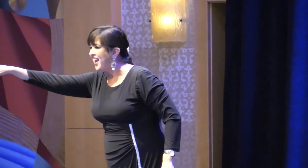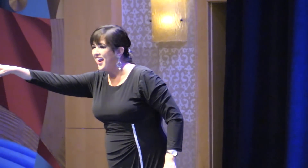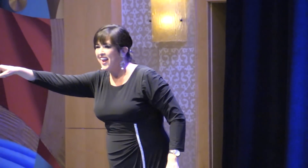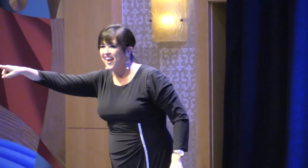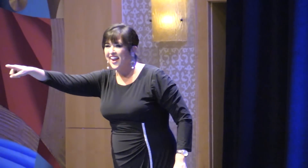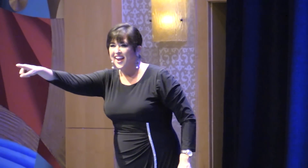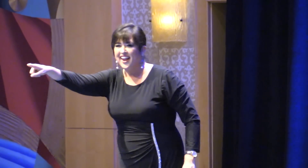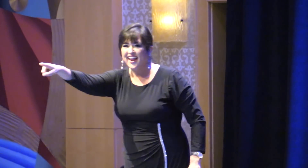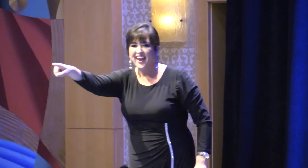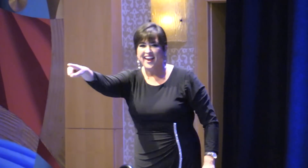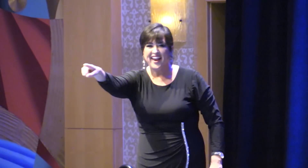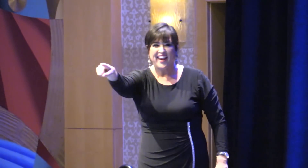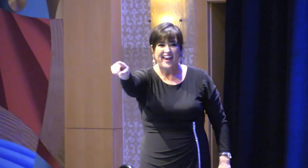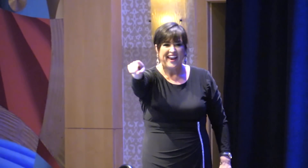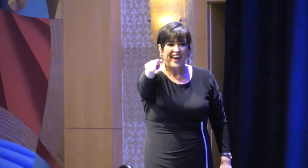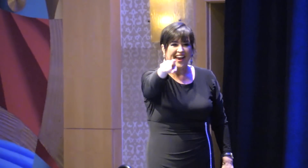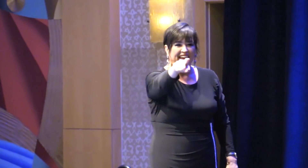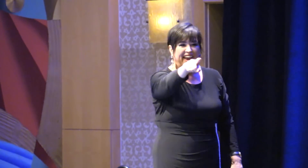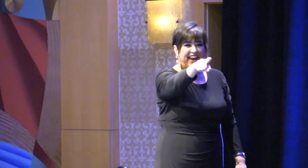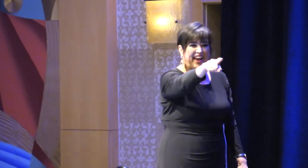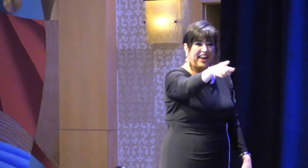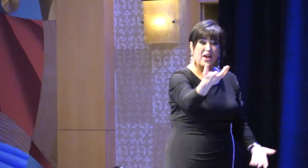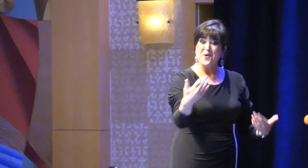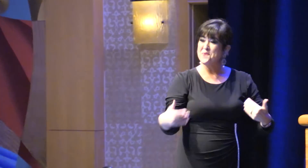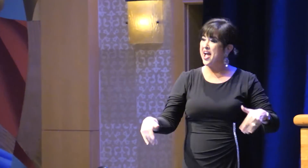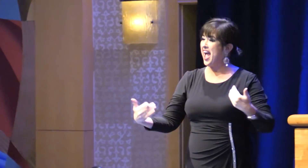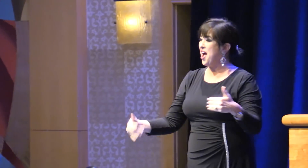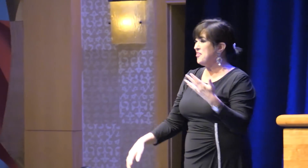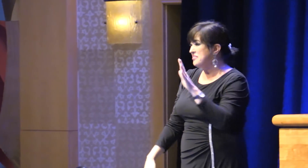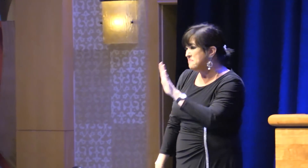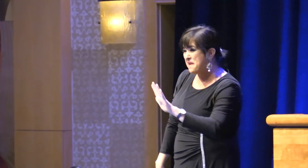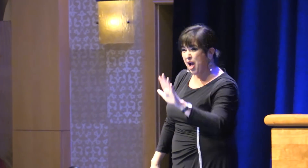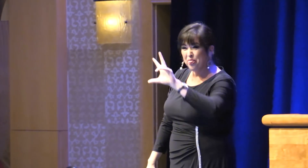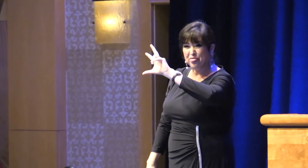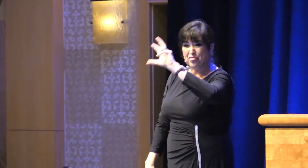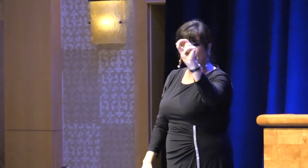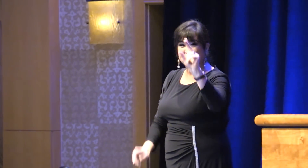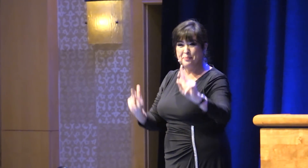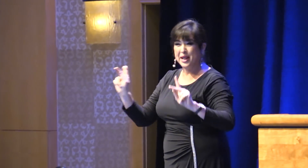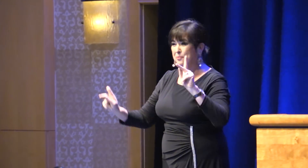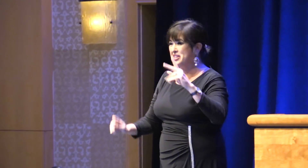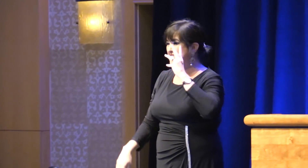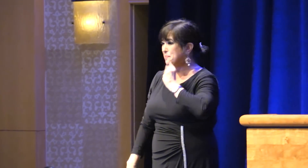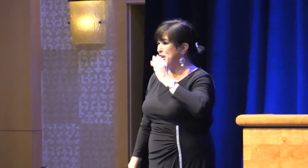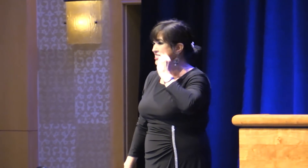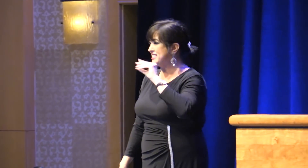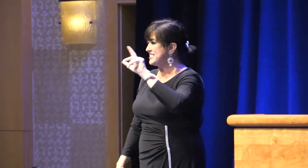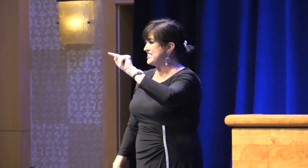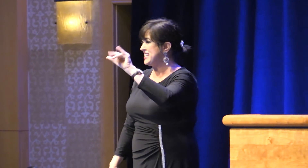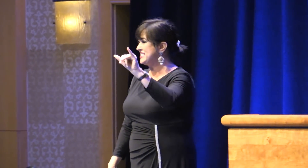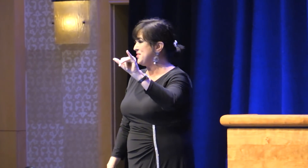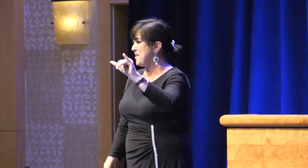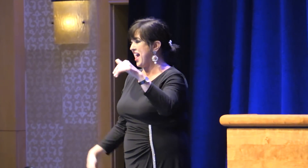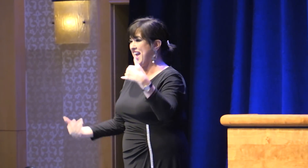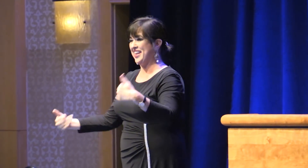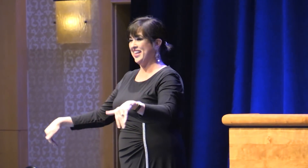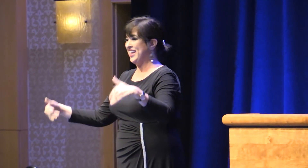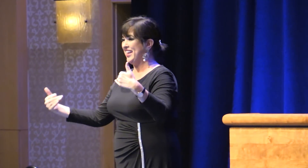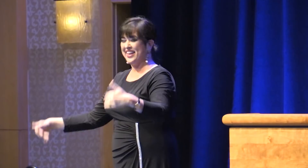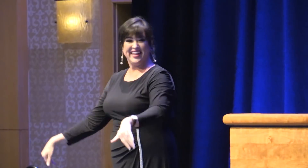this. Did you have one? Oh. I see about 30 people with their hands raised that